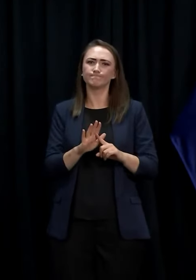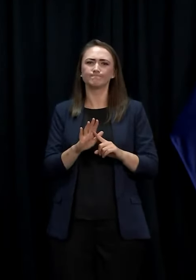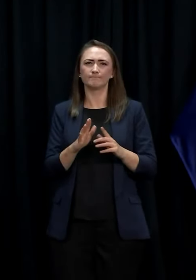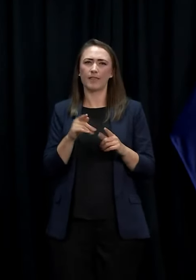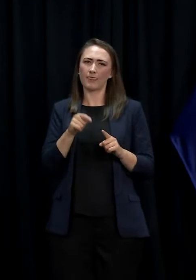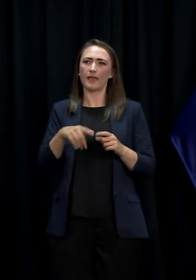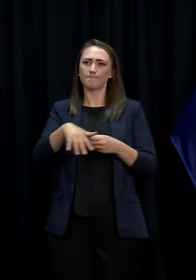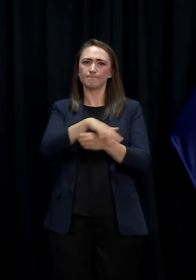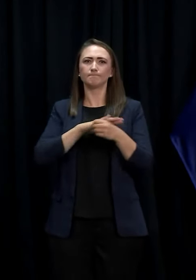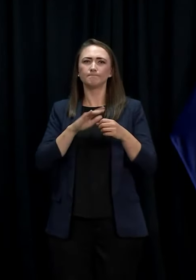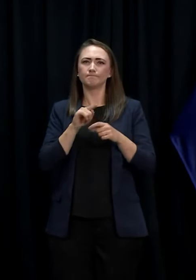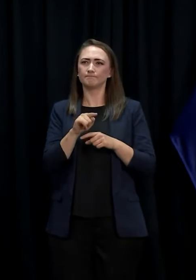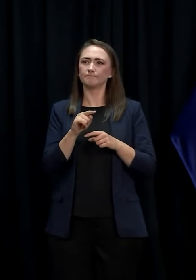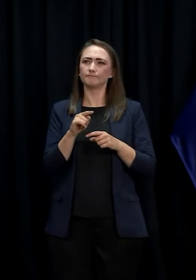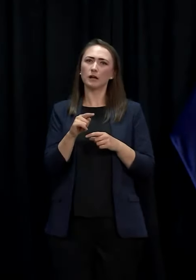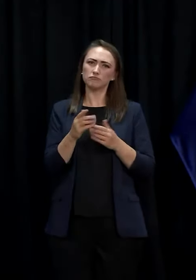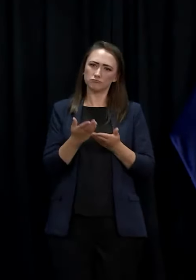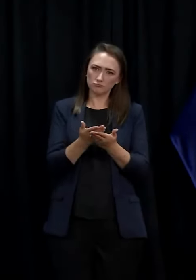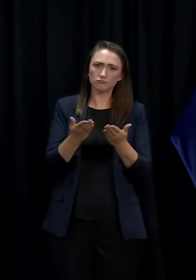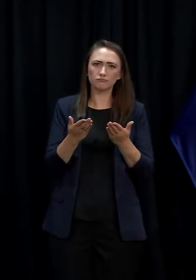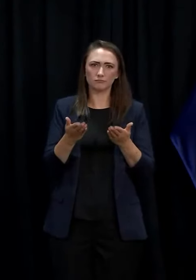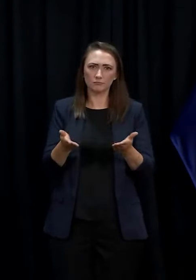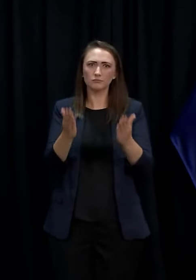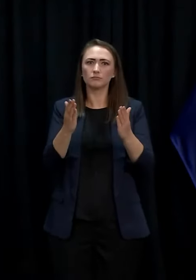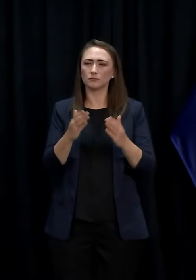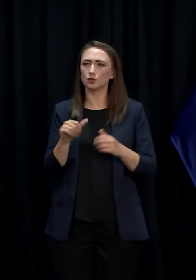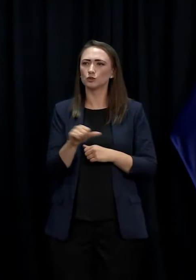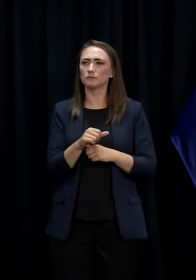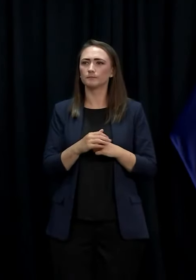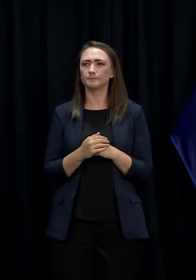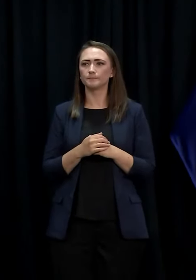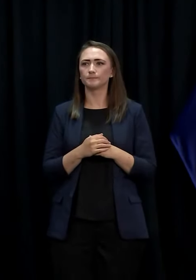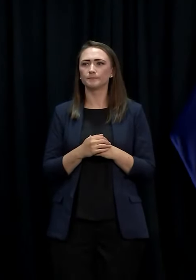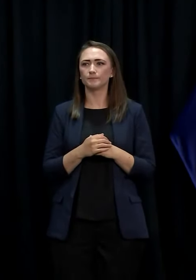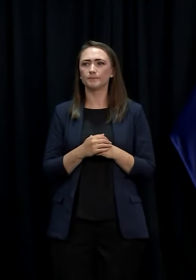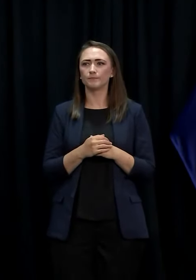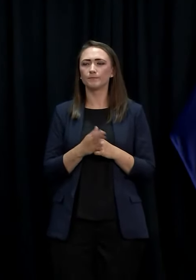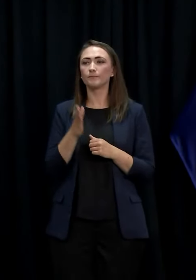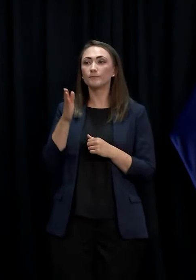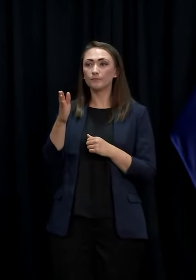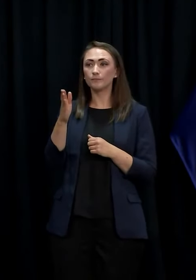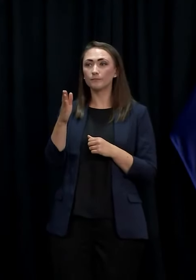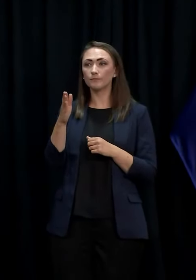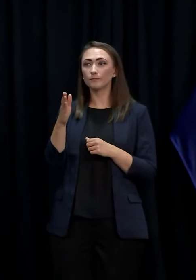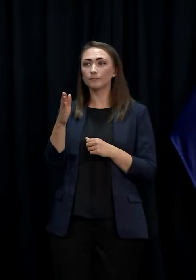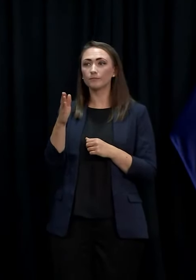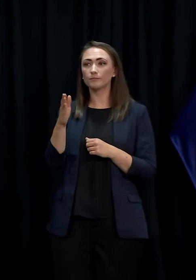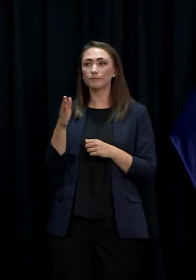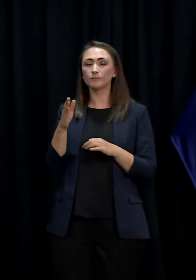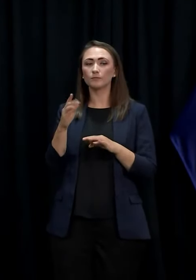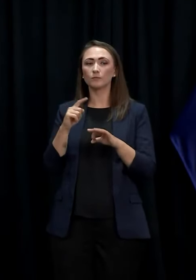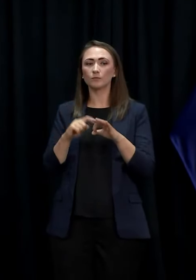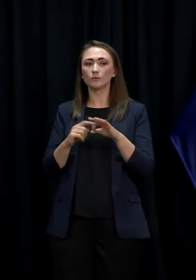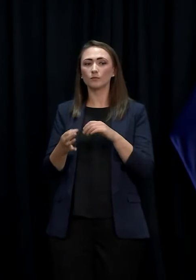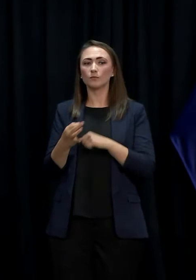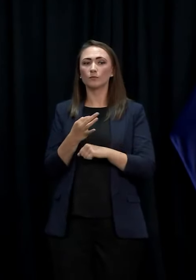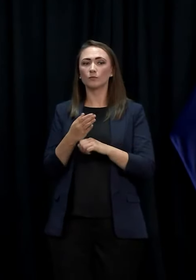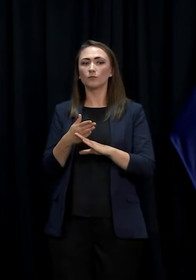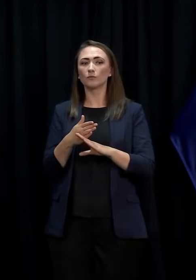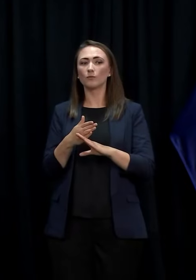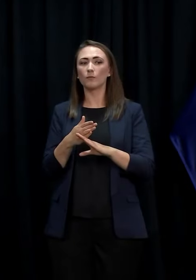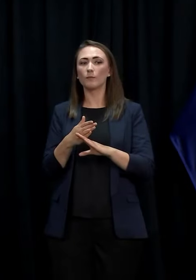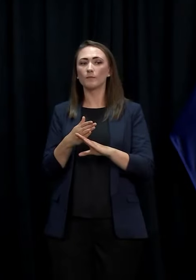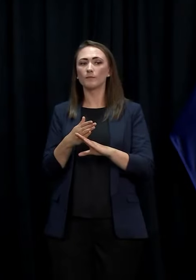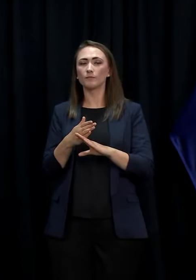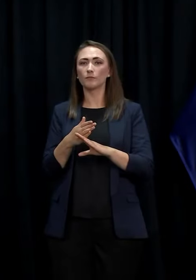For traffic light movements, will you be taking into account just case numbers and hospitalisations, or will the booster rates, the kids' vaccination rates